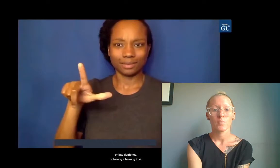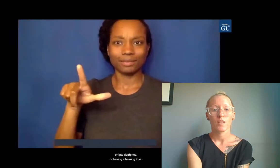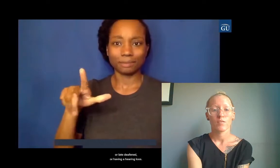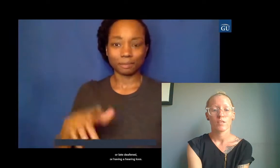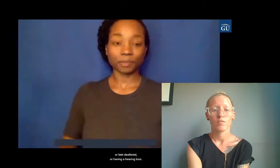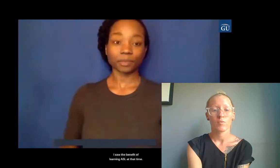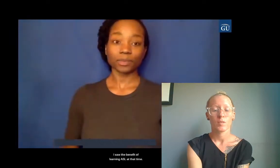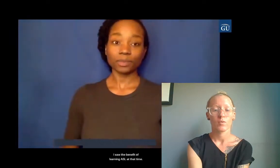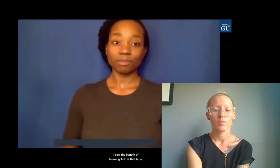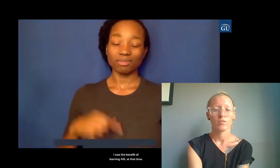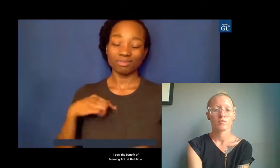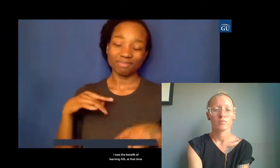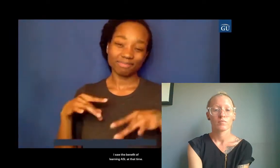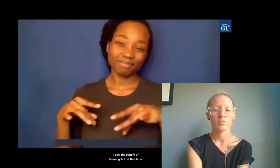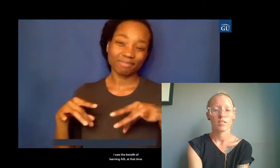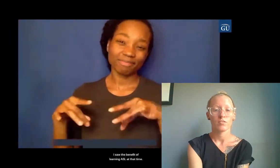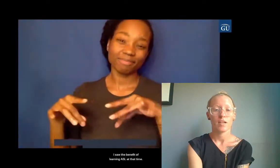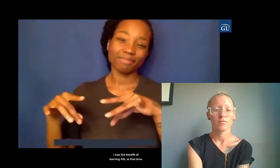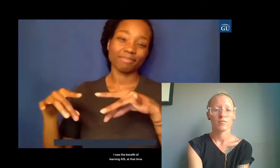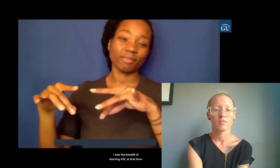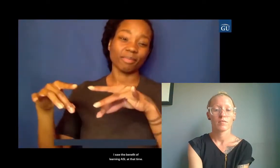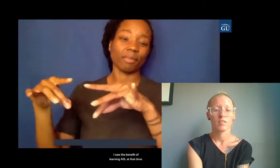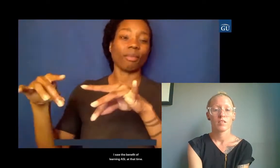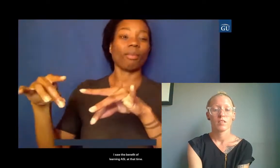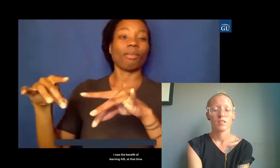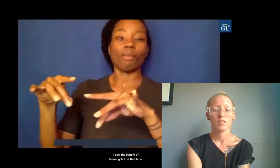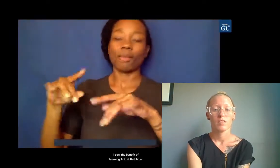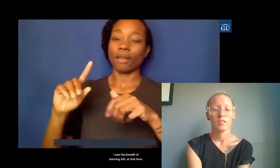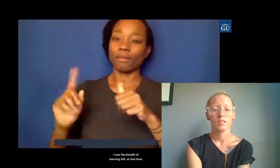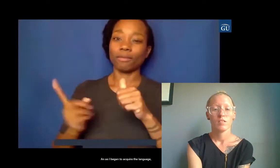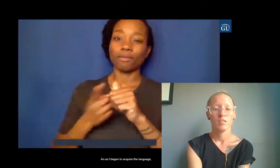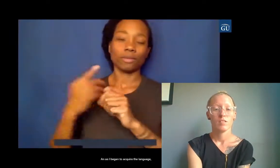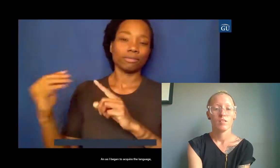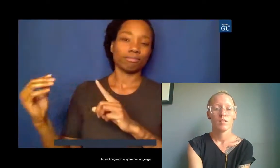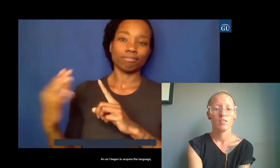it's such a benefit for people that are deaf.